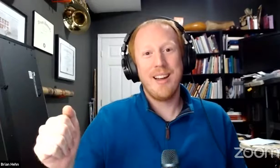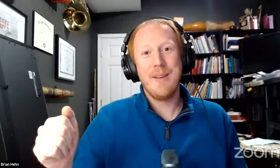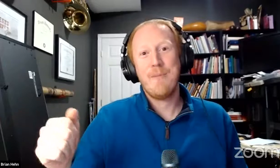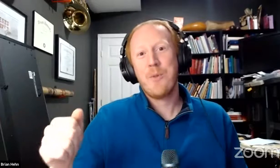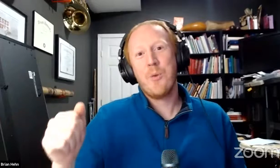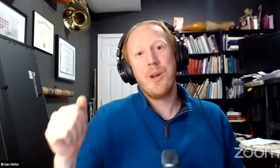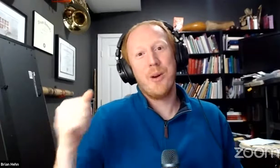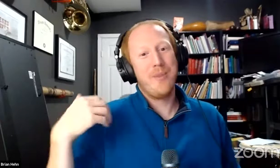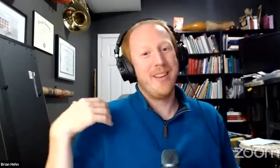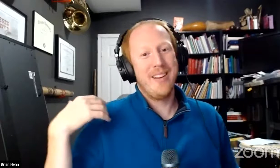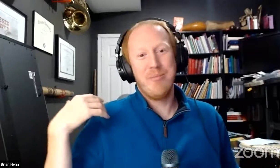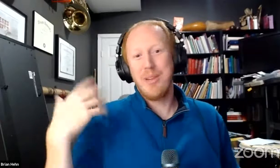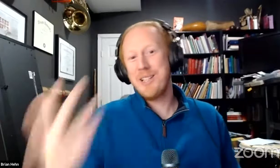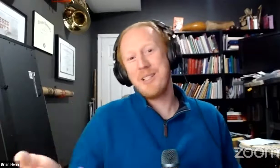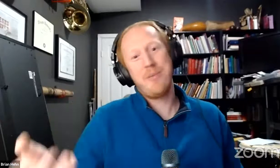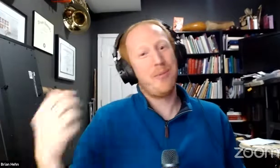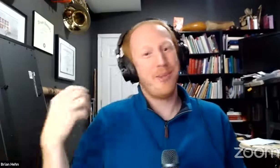woe.